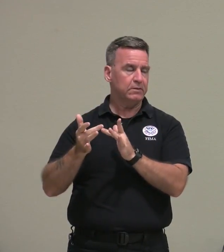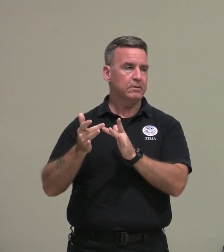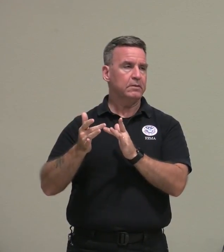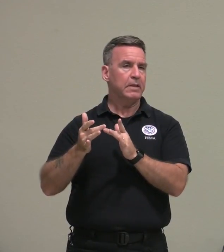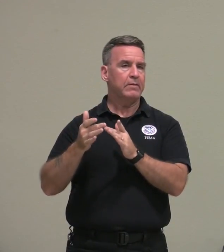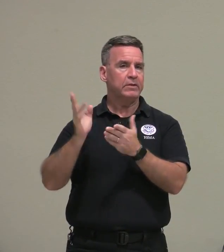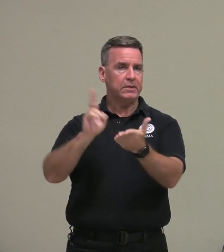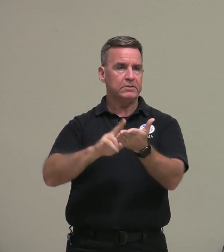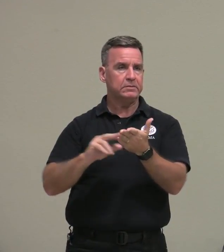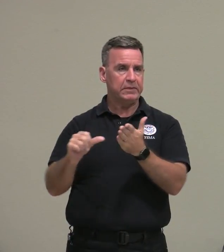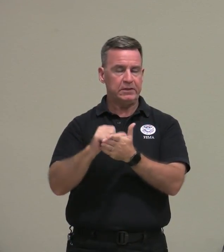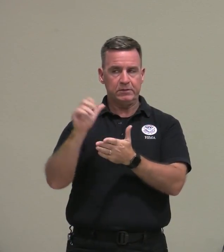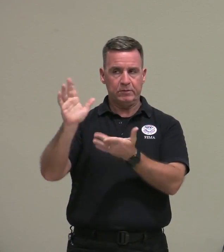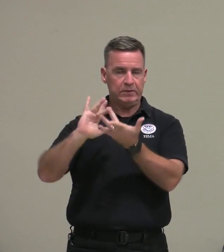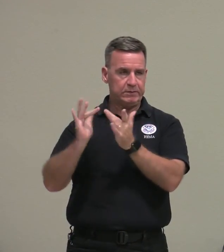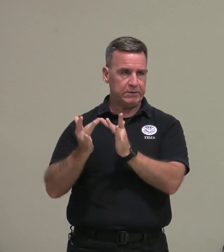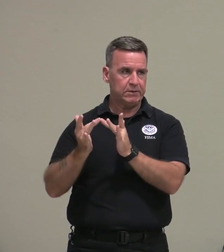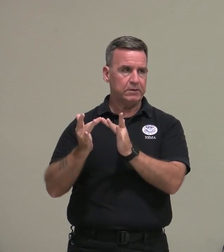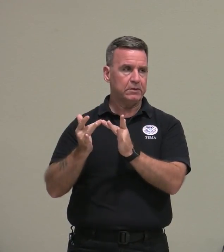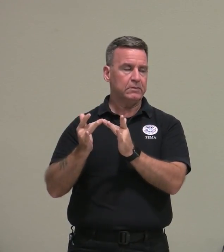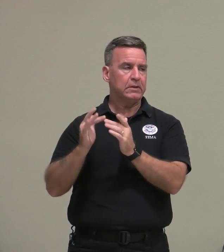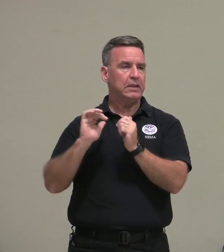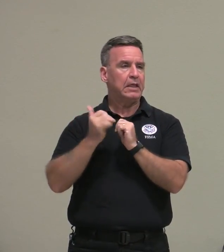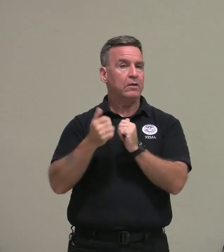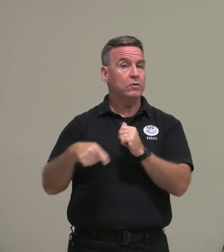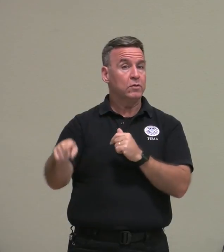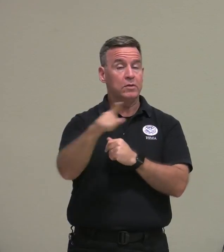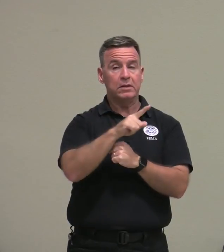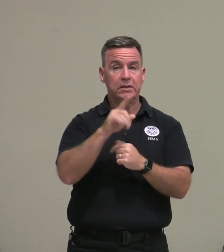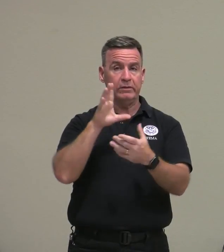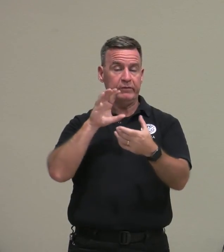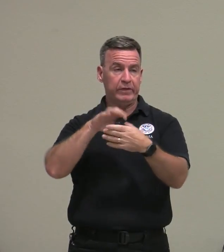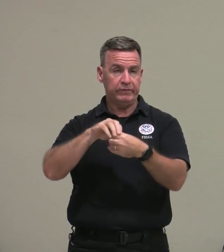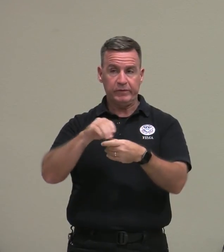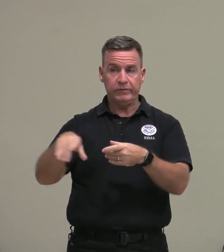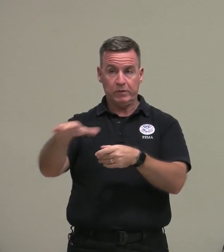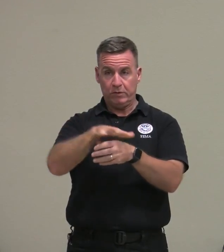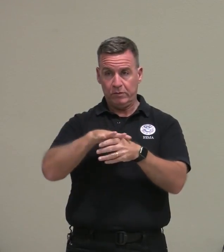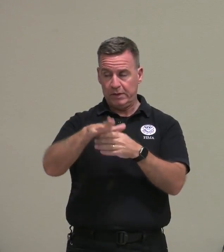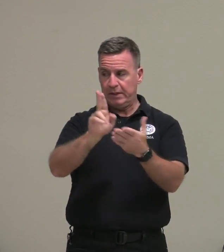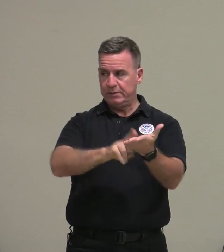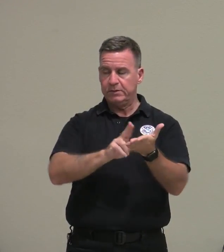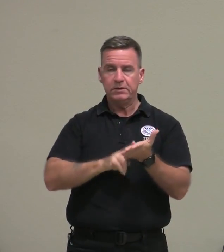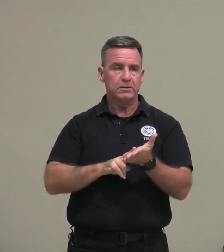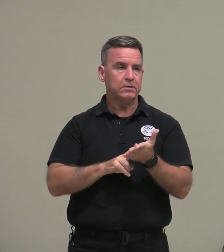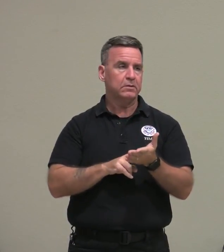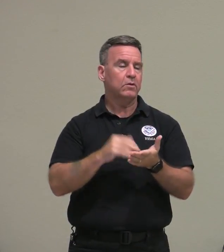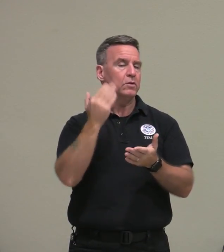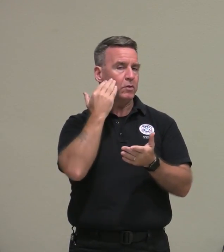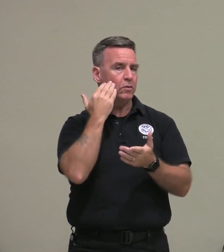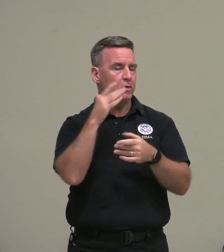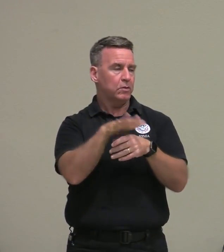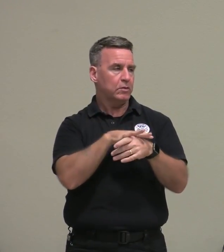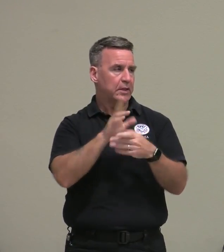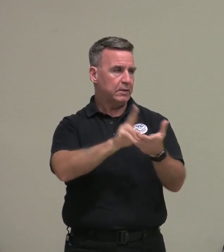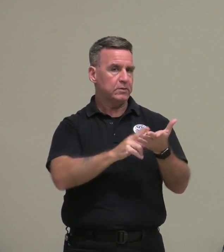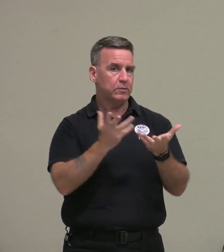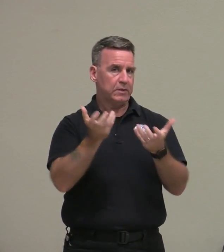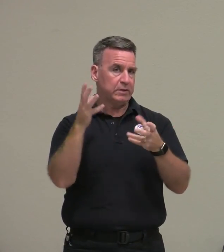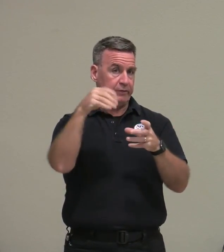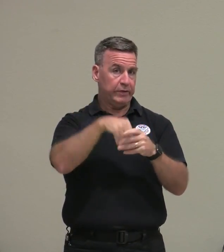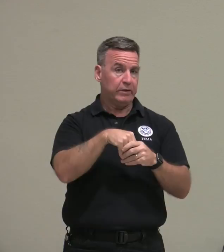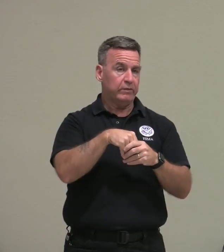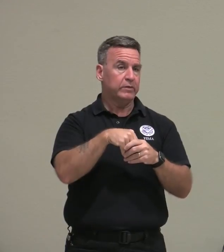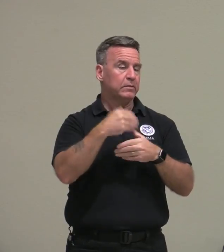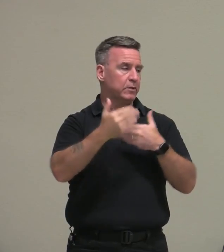on their contracts page of their website, as to how you can get engaged if you're a local contractor or know a local contractor that wants to